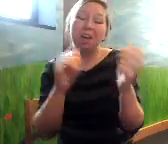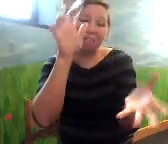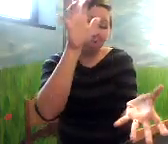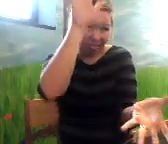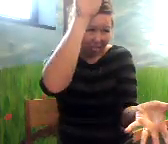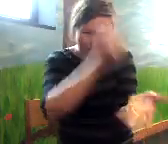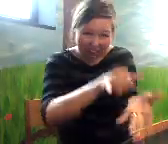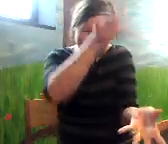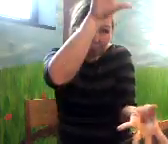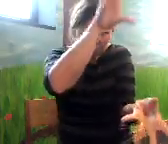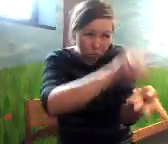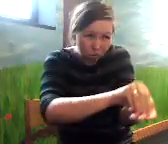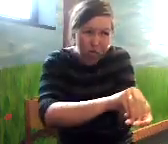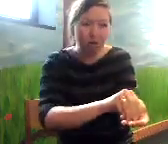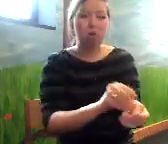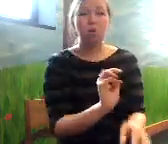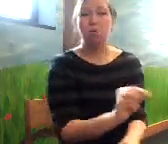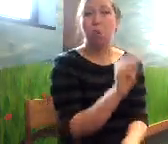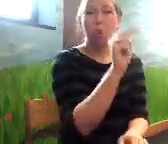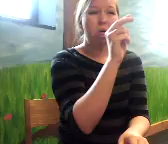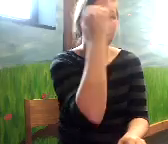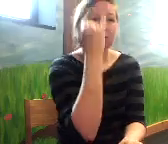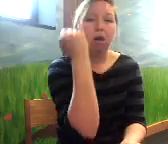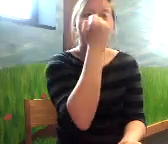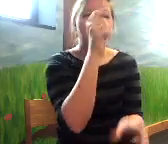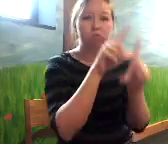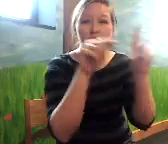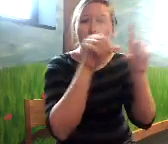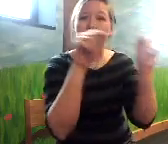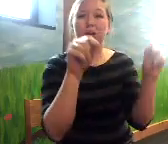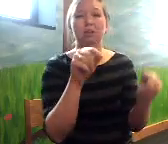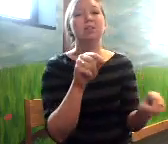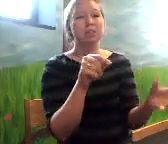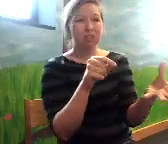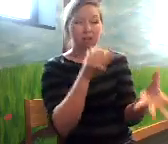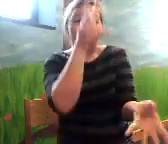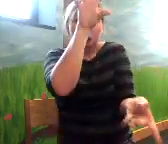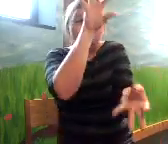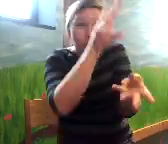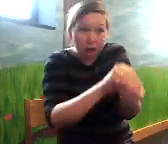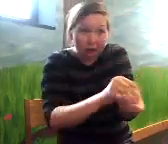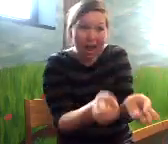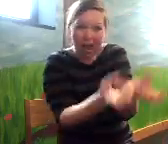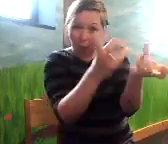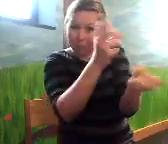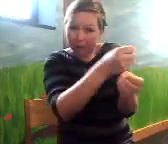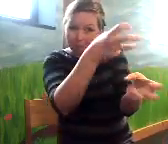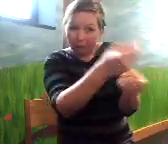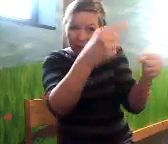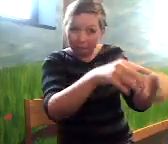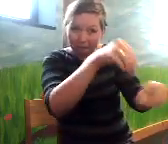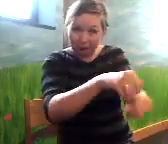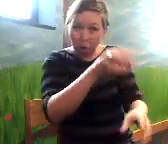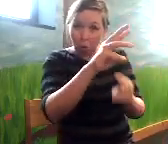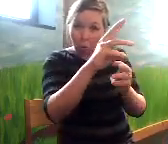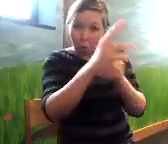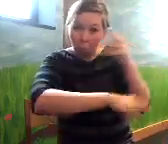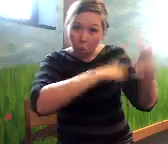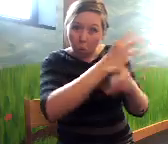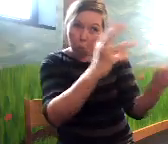and under Richard Nixon on the North than all of the armies dropped in World War II combined. Okay, so that'll give you a